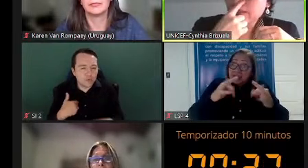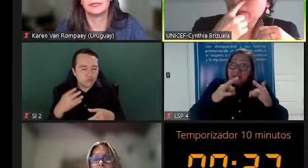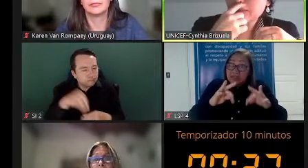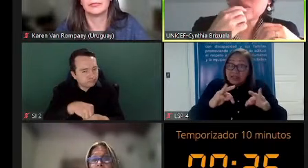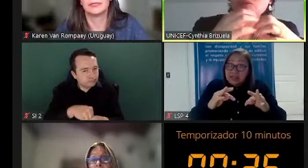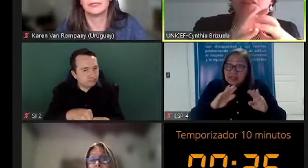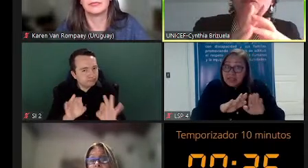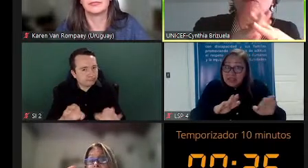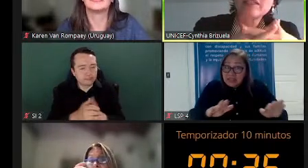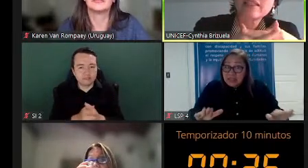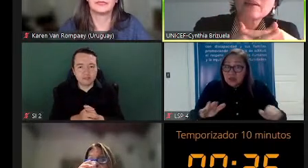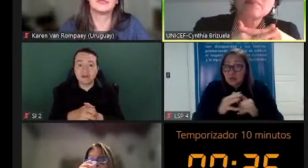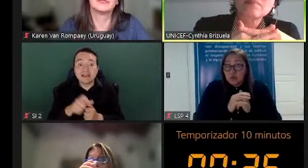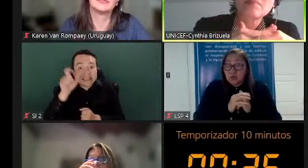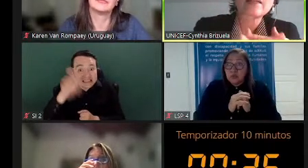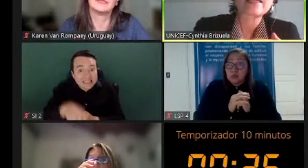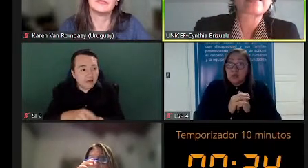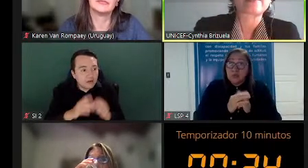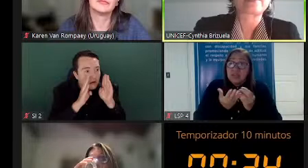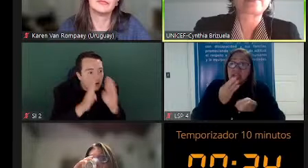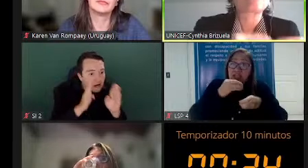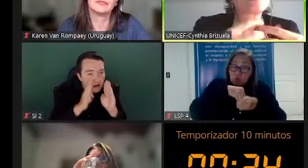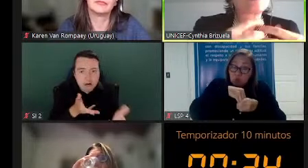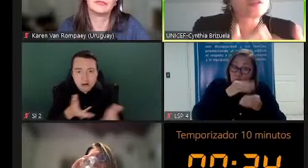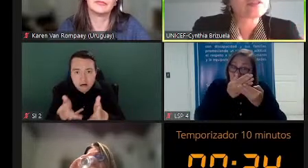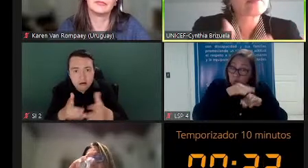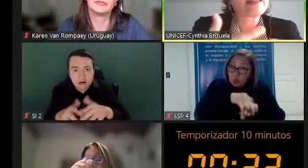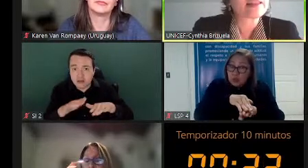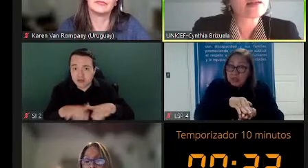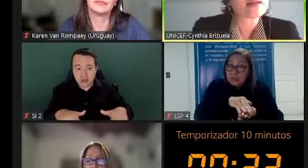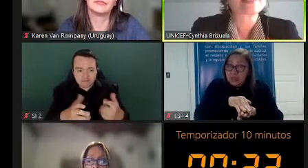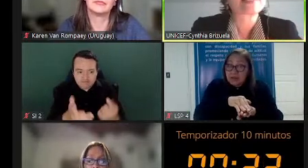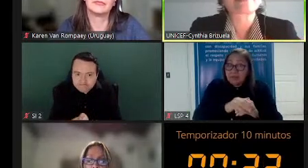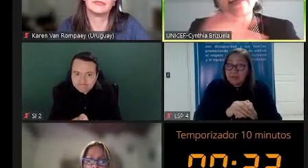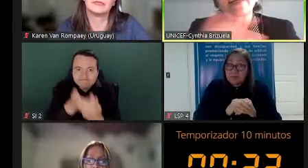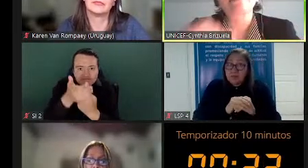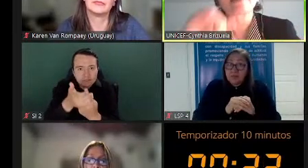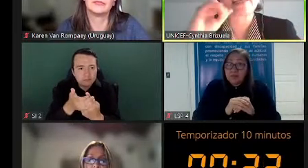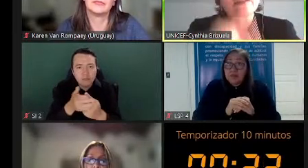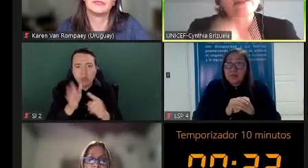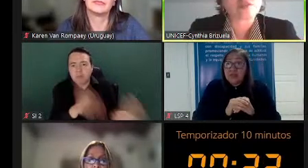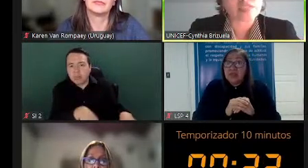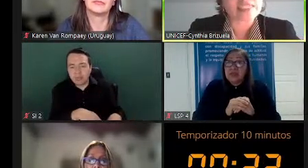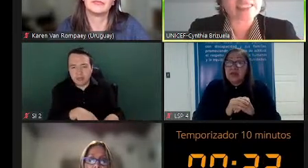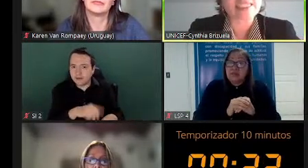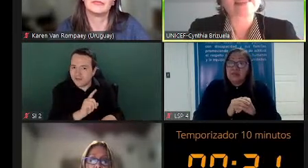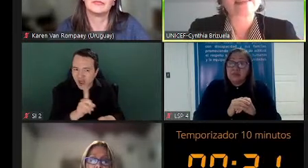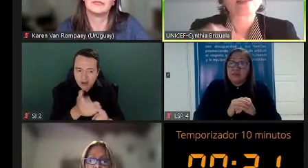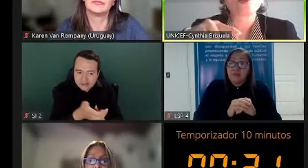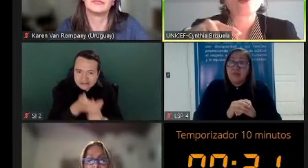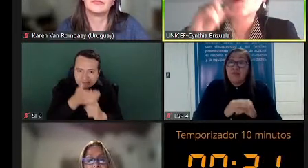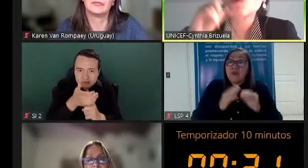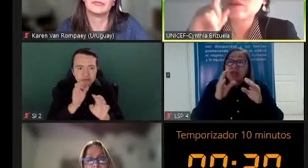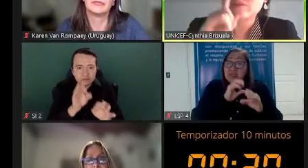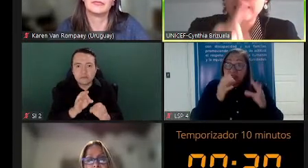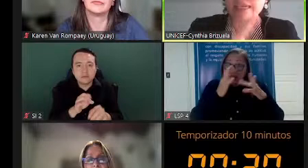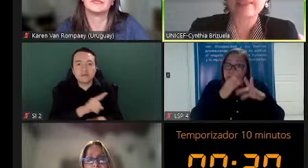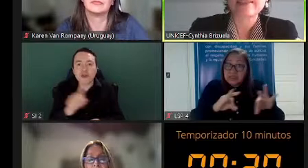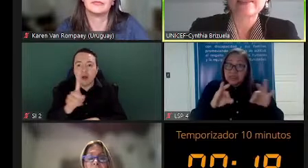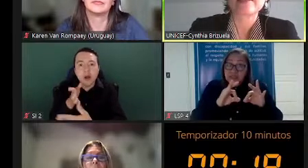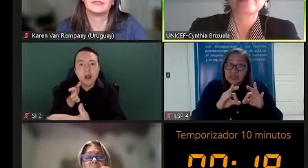traditional view of children needs to be substituted by